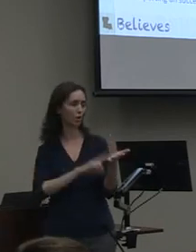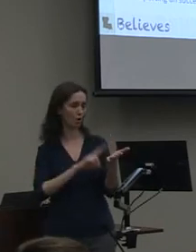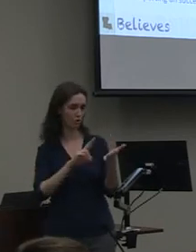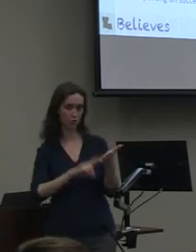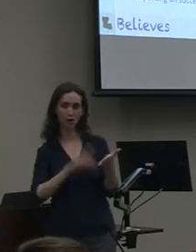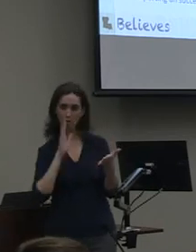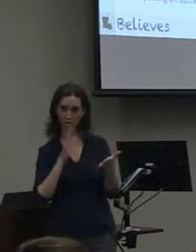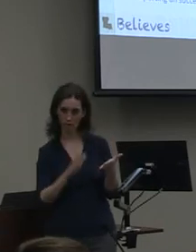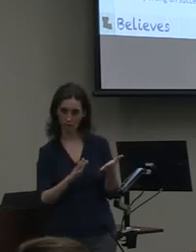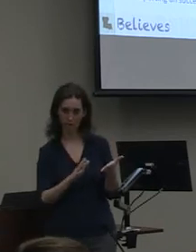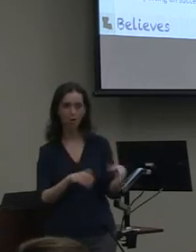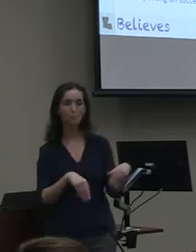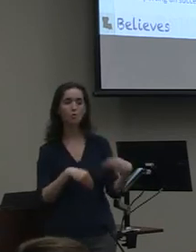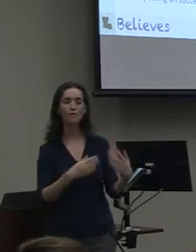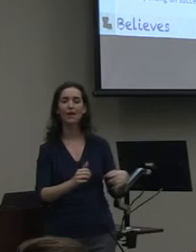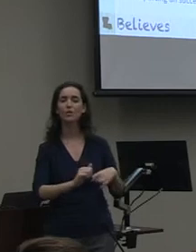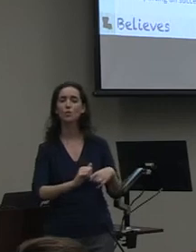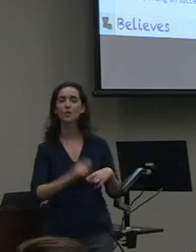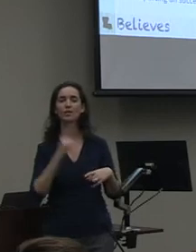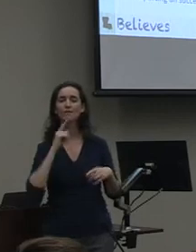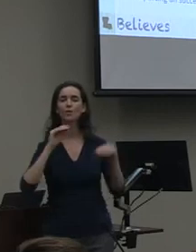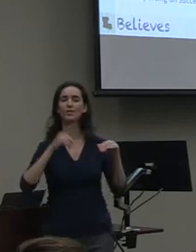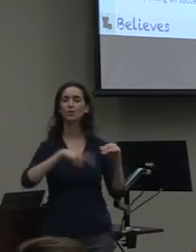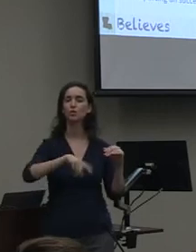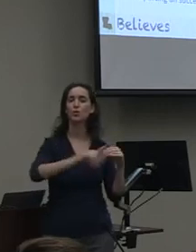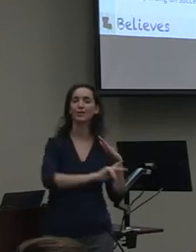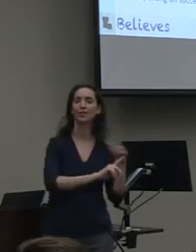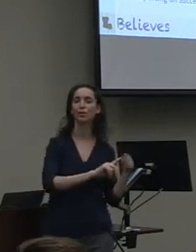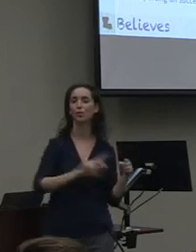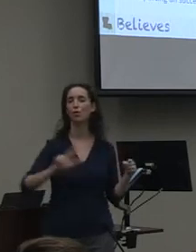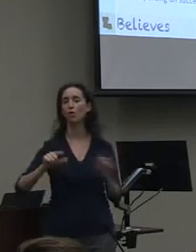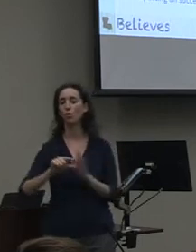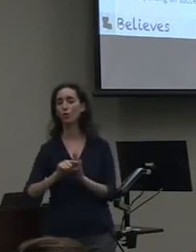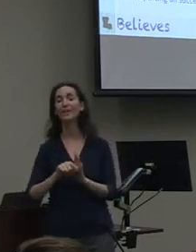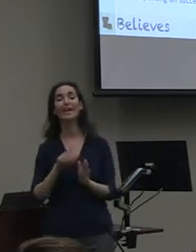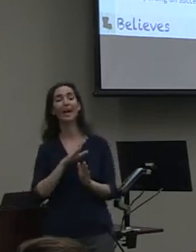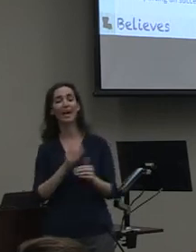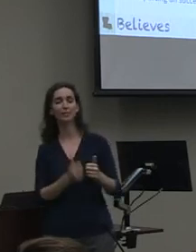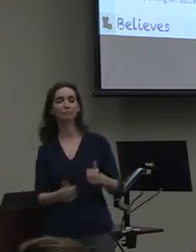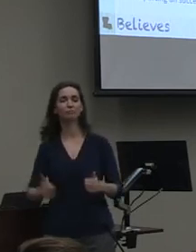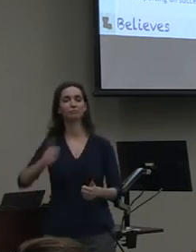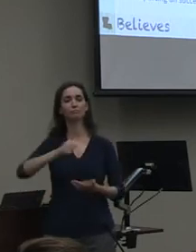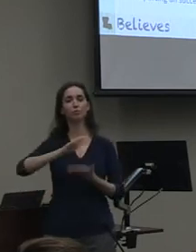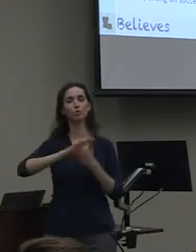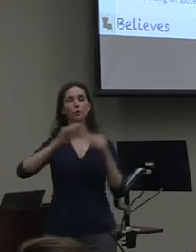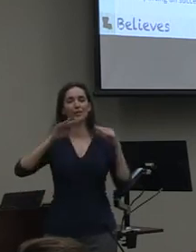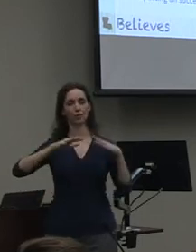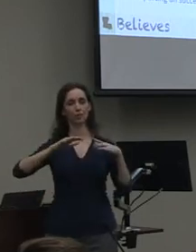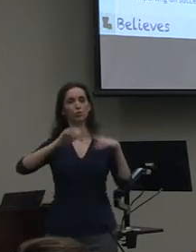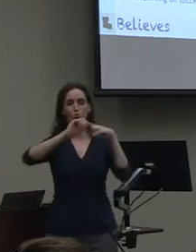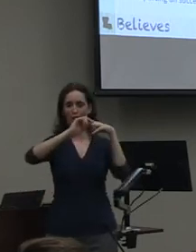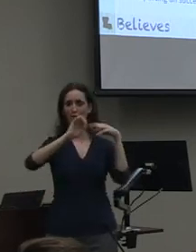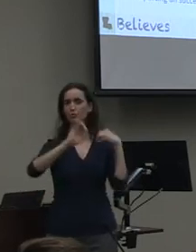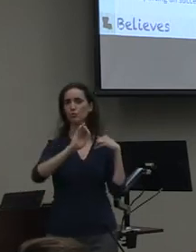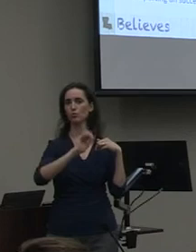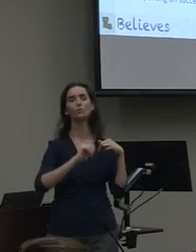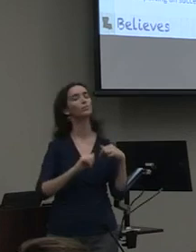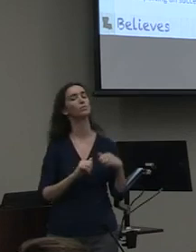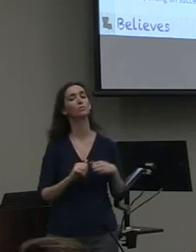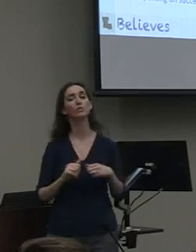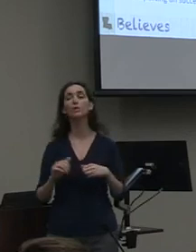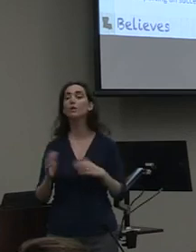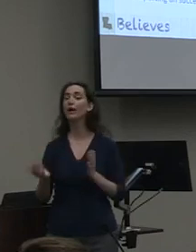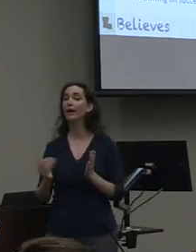provide the training for their kindergarten through third grade teachers and the school leaders for kindergarten through third grade. The department, once again,